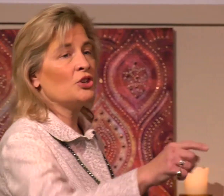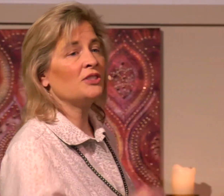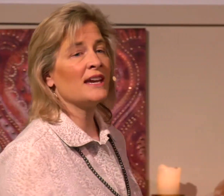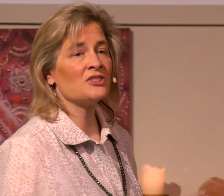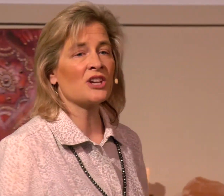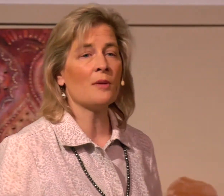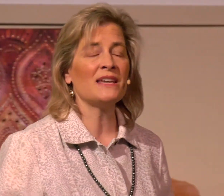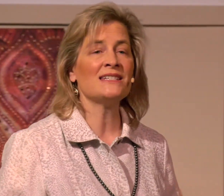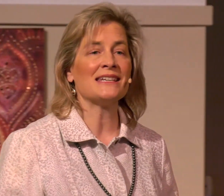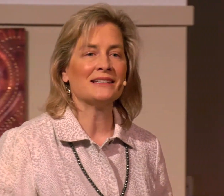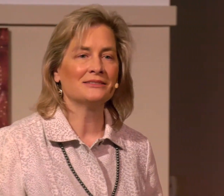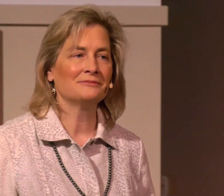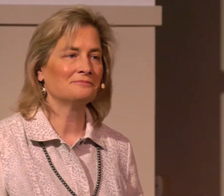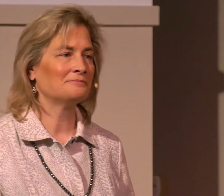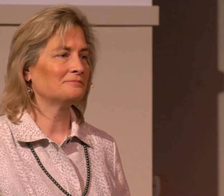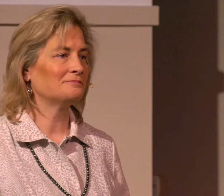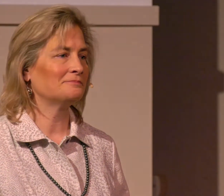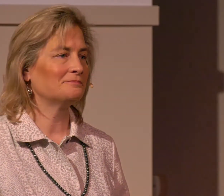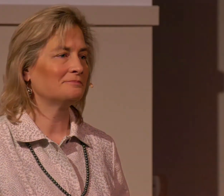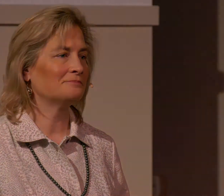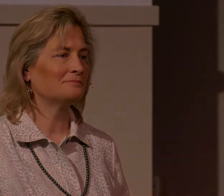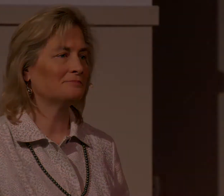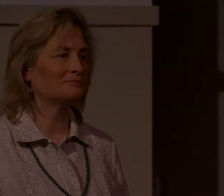Believe that good things come easy.